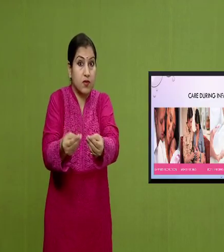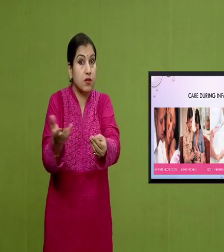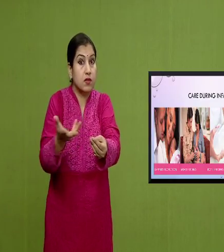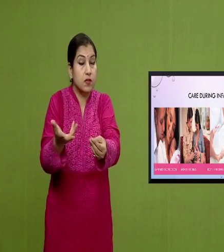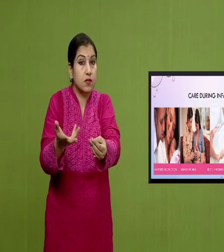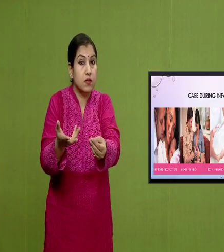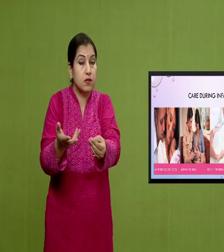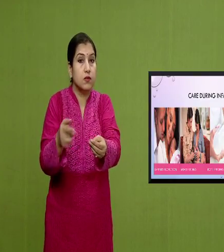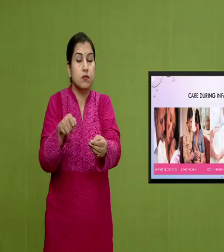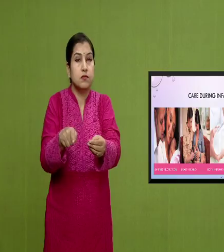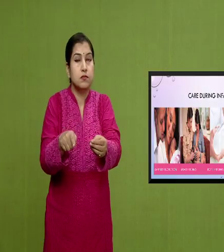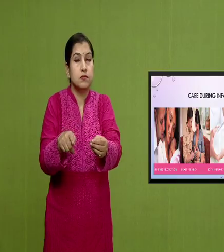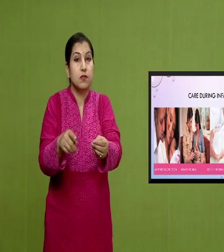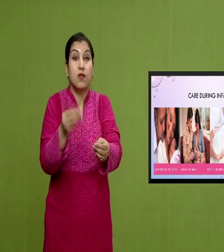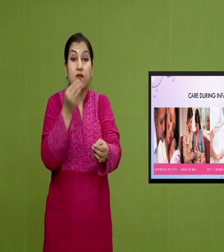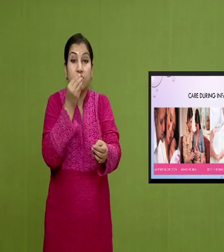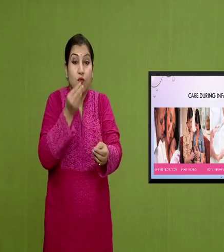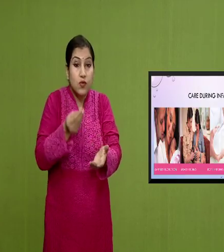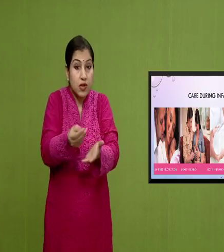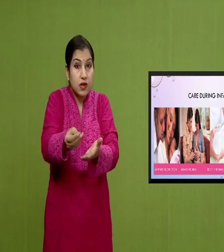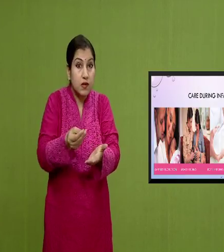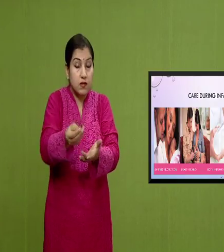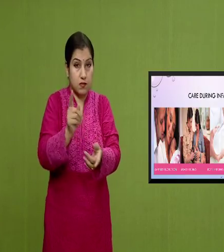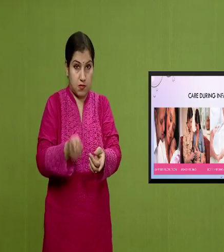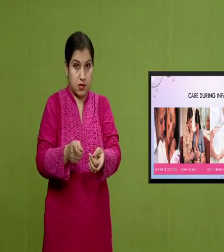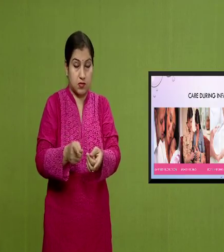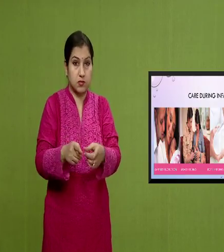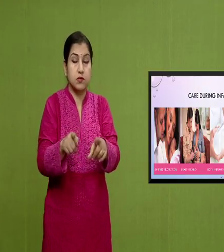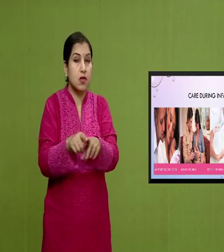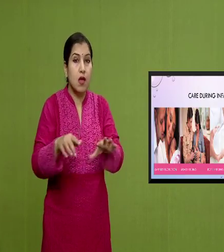adequate complementary foods in the form of liquid,